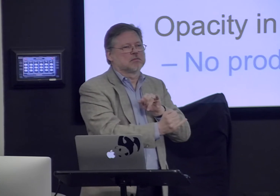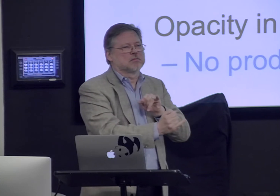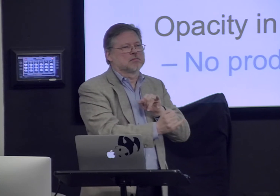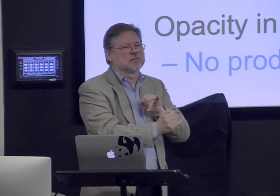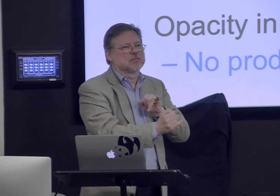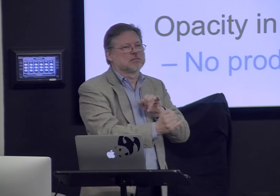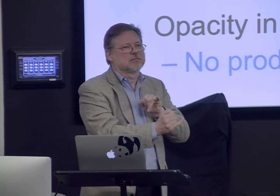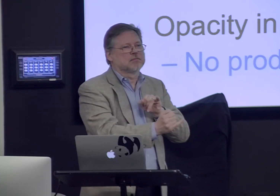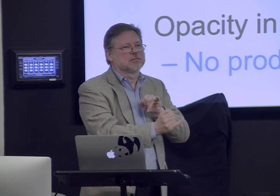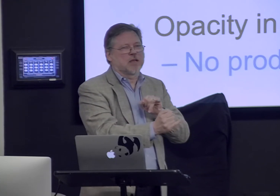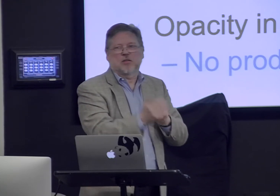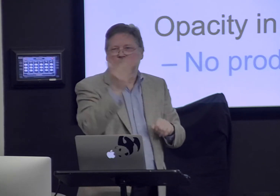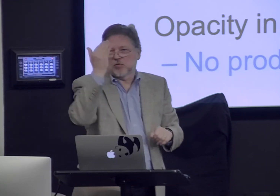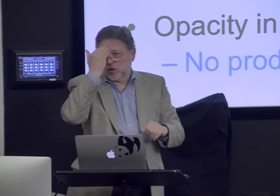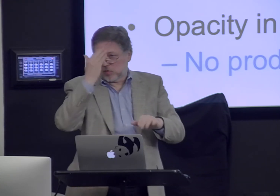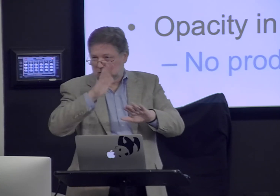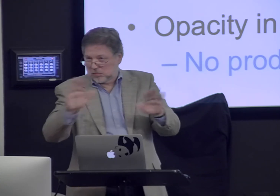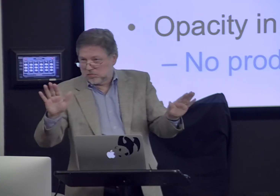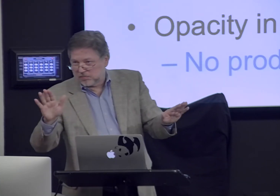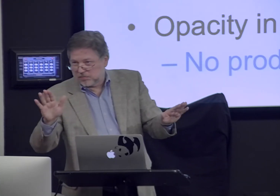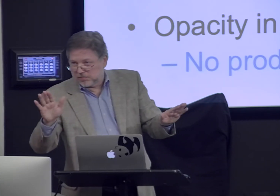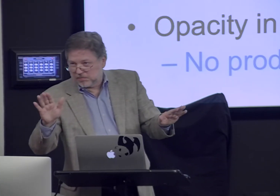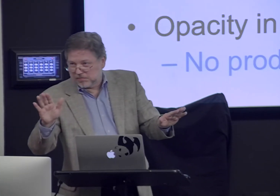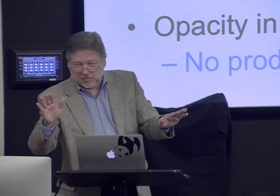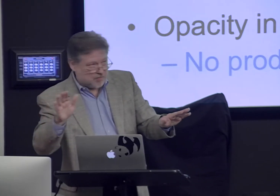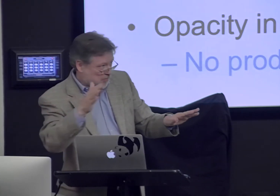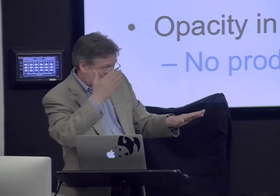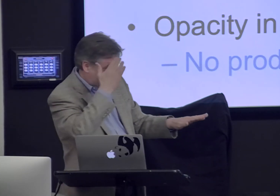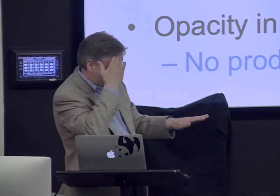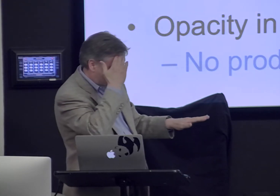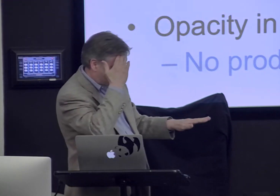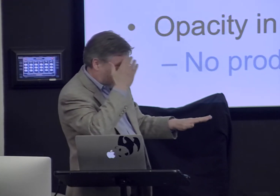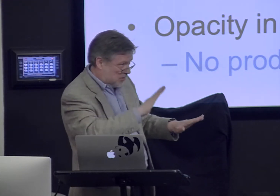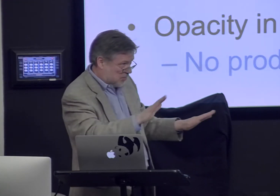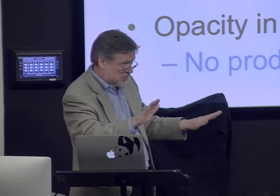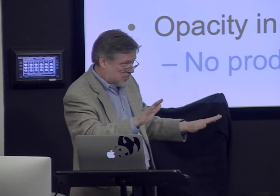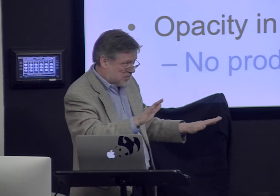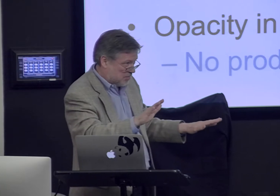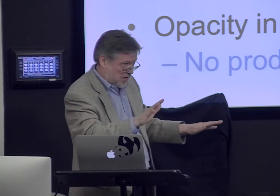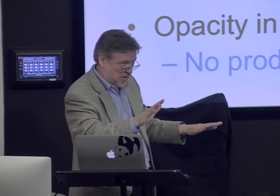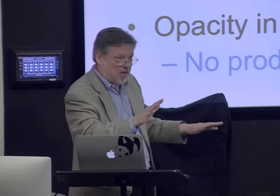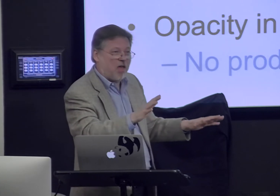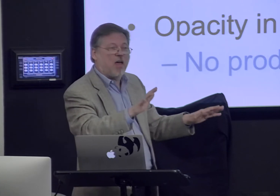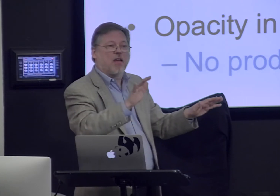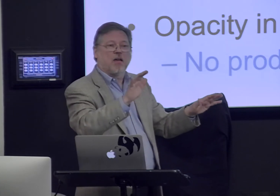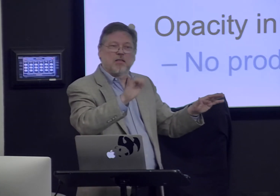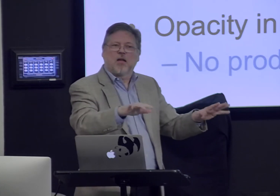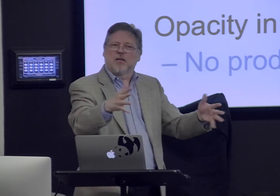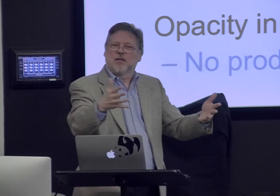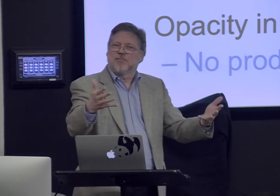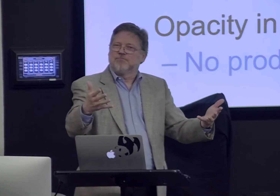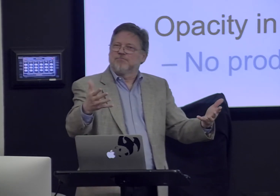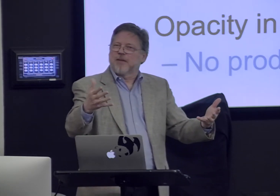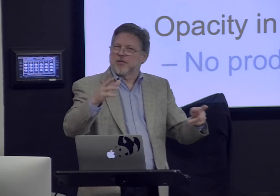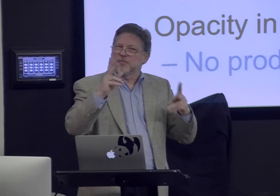ago, negation, the form of negation looked different, and it had to be placed after a verb.